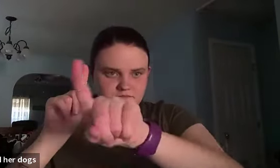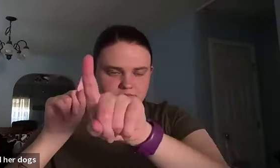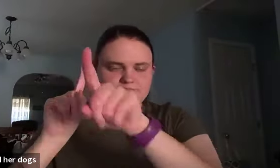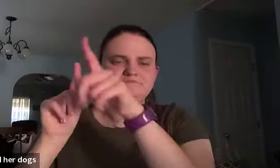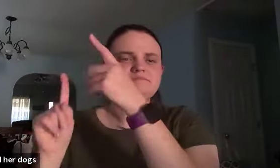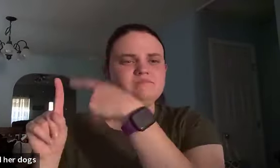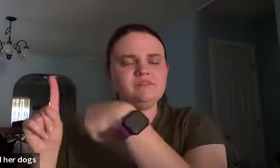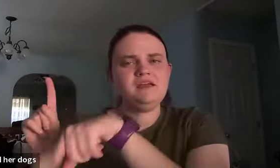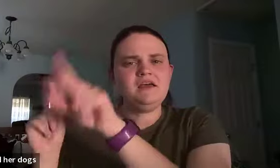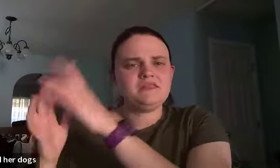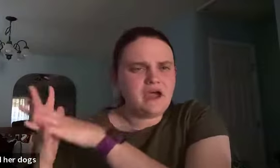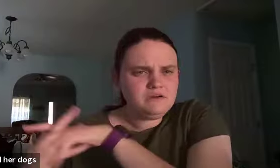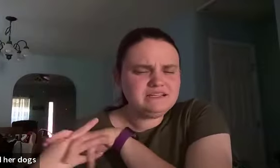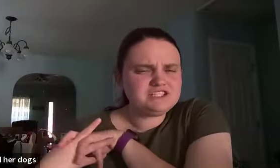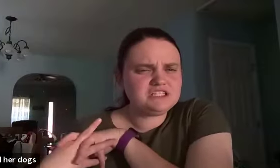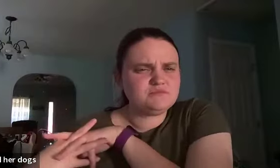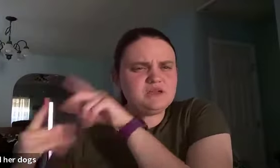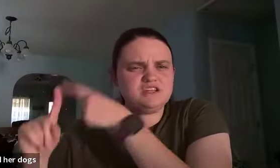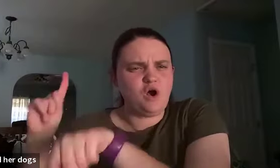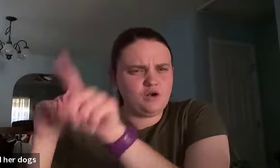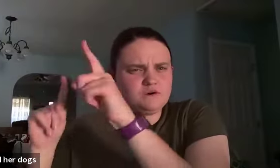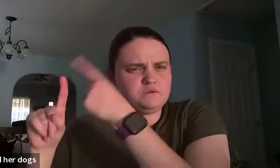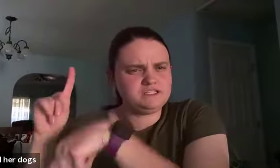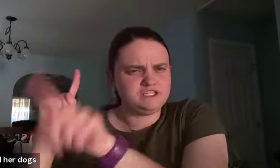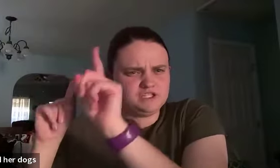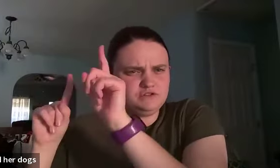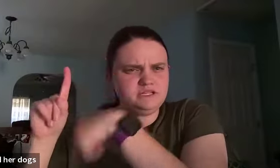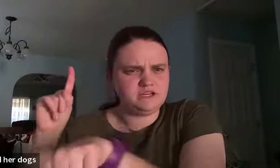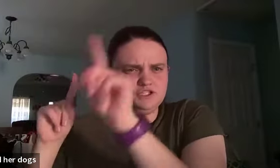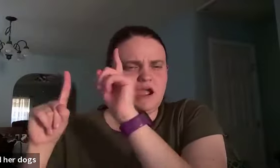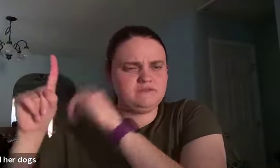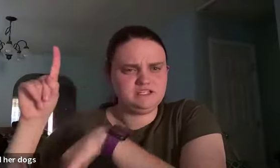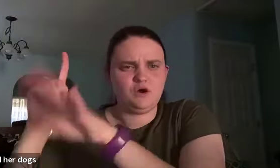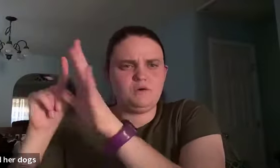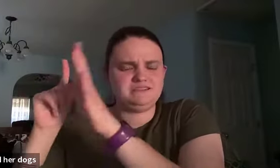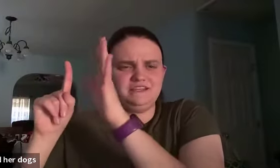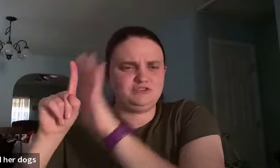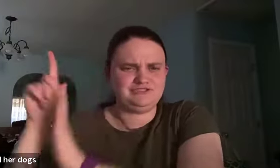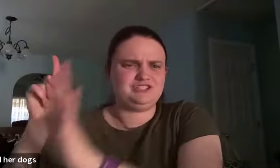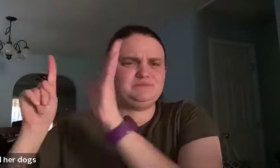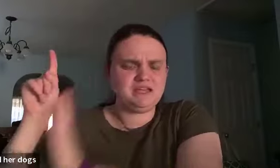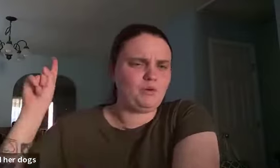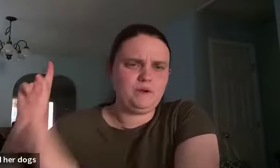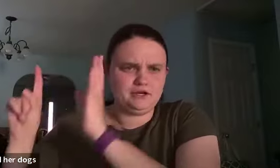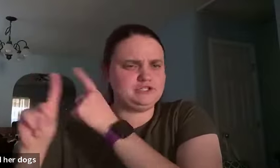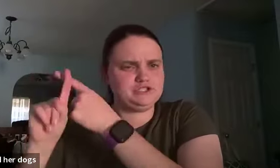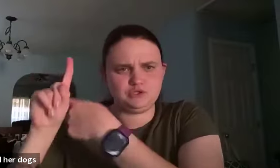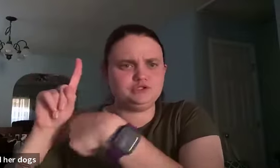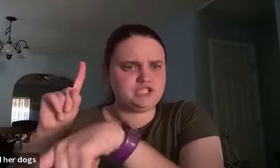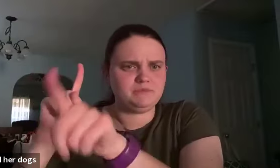month. That one is just sometimes an awkward one to do because you're having to go, it's like you're just making a weird circle shape